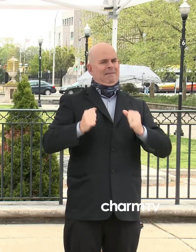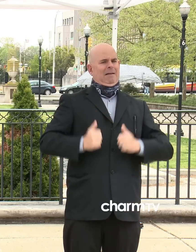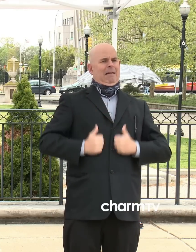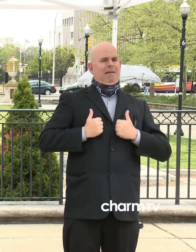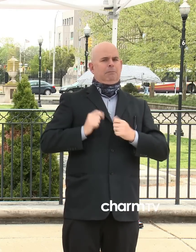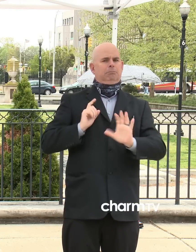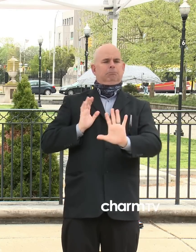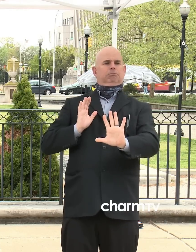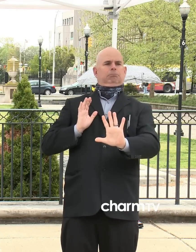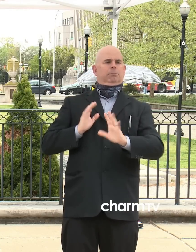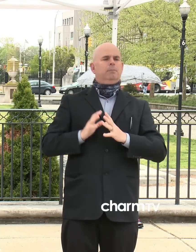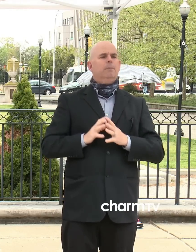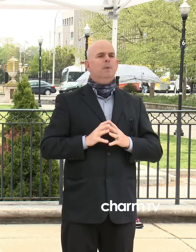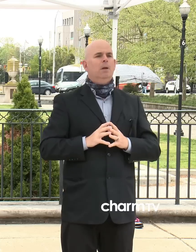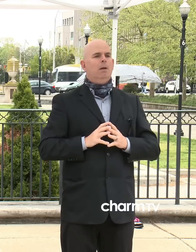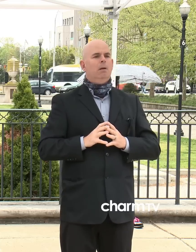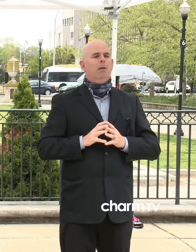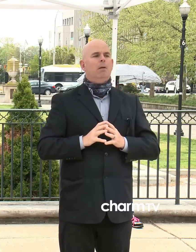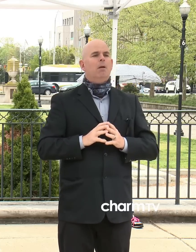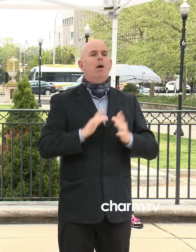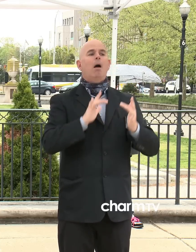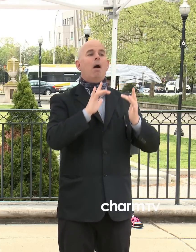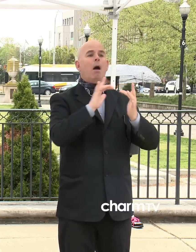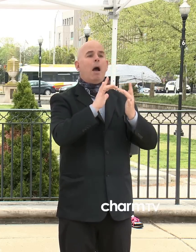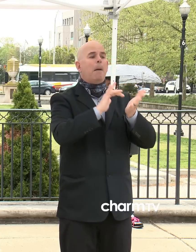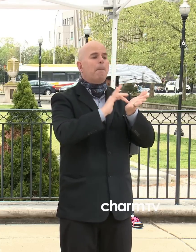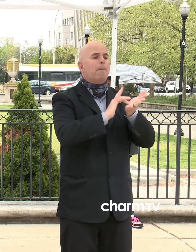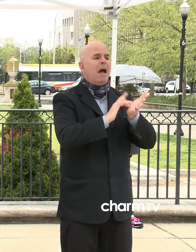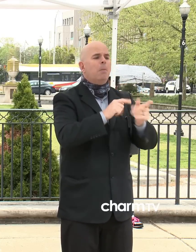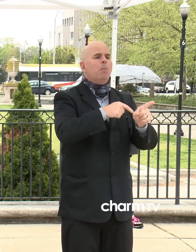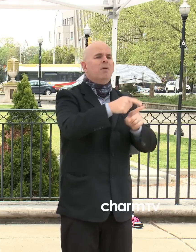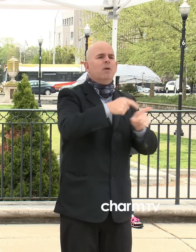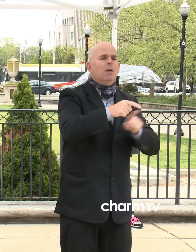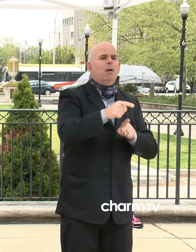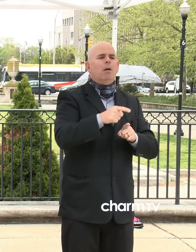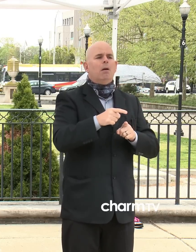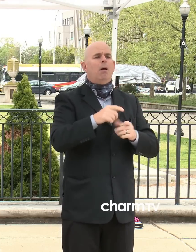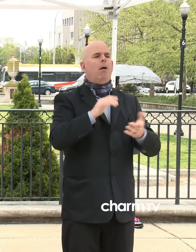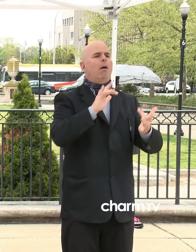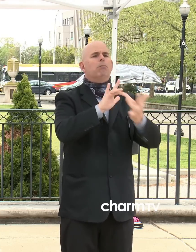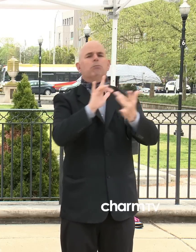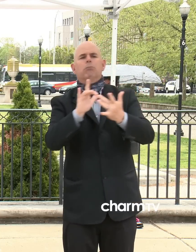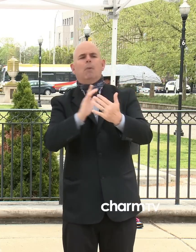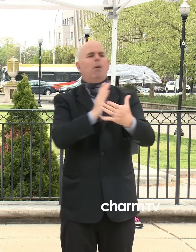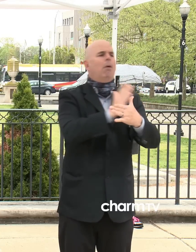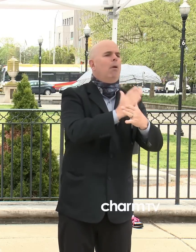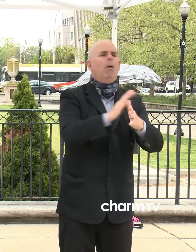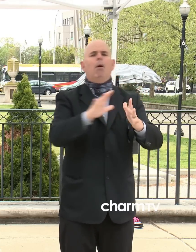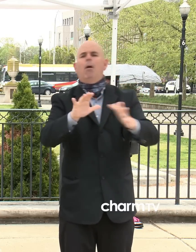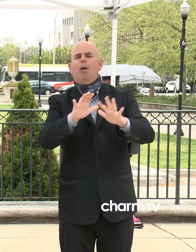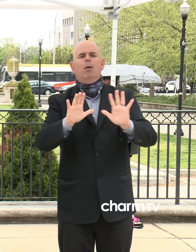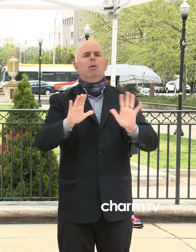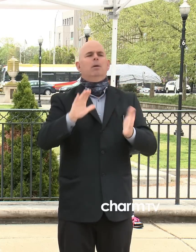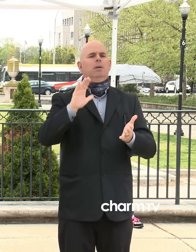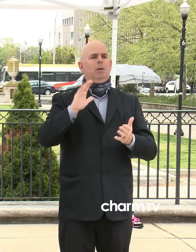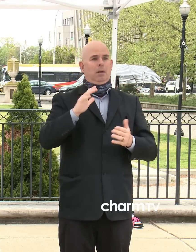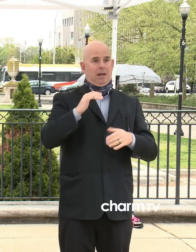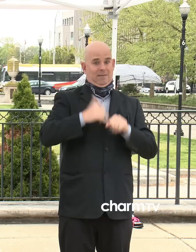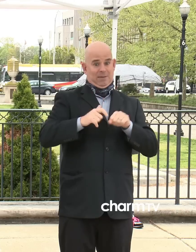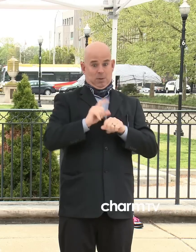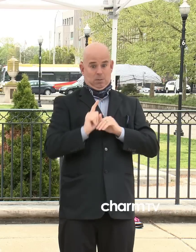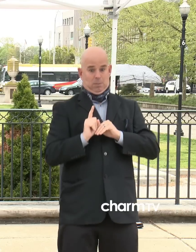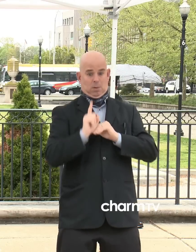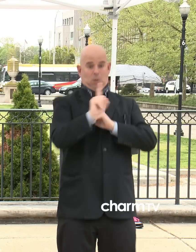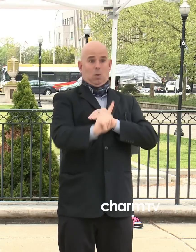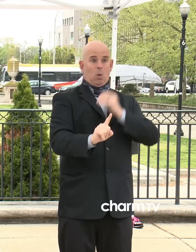contact with hospital and healthcare facilities during this time. Every time you leave your house, you put yourself and everyone in your household